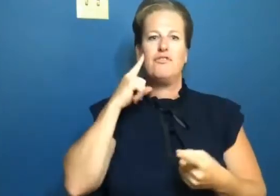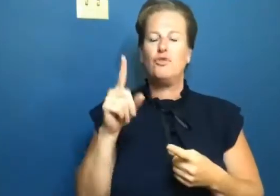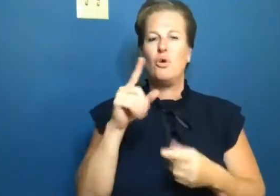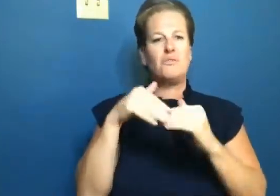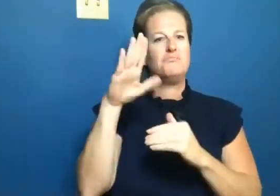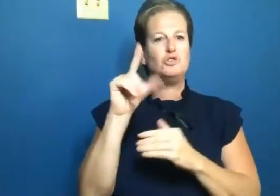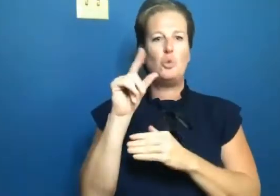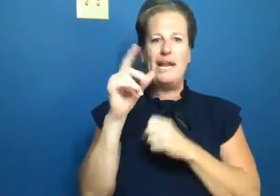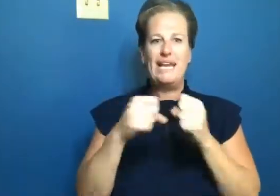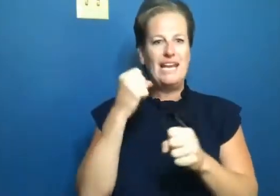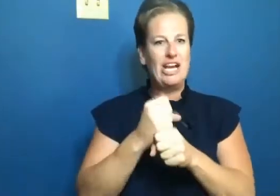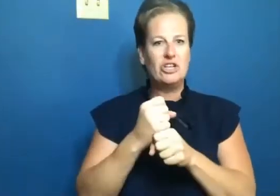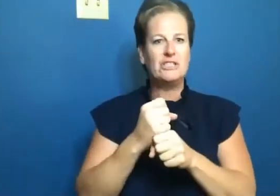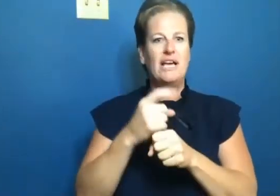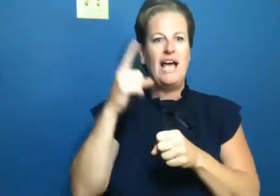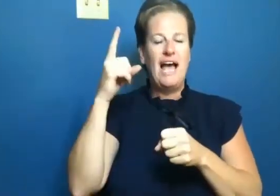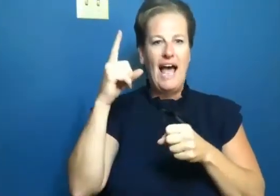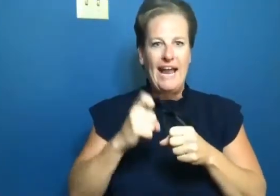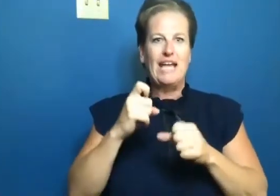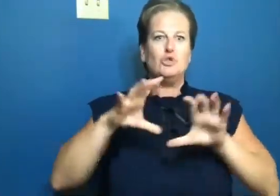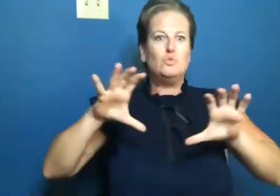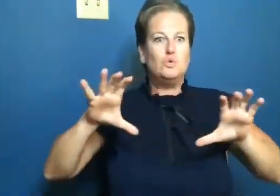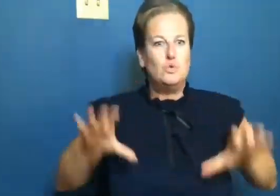I had to start to put it into practice. So,